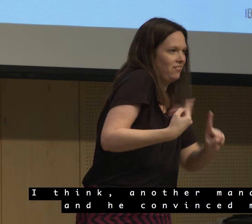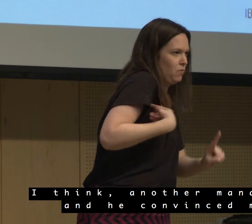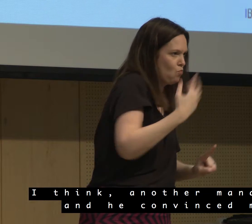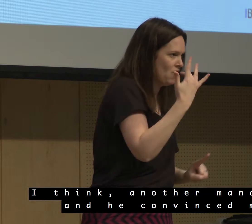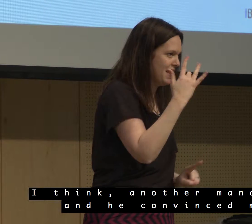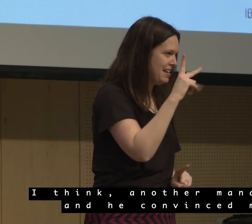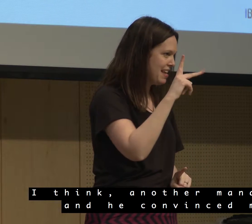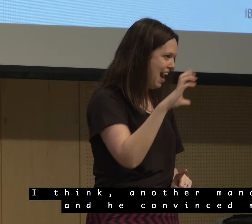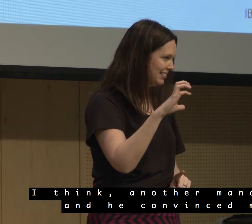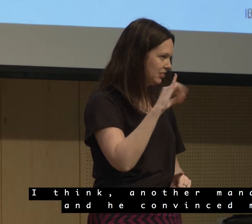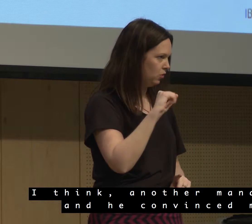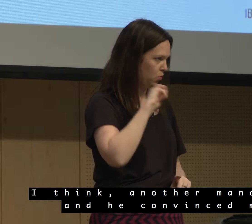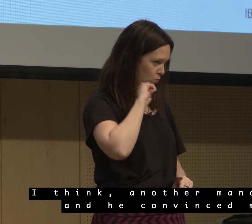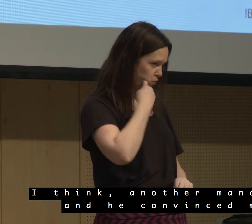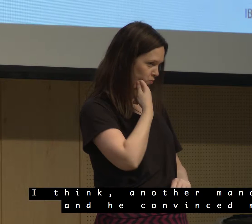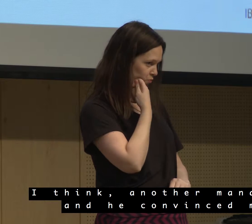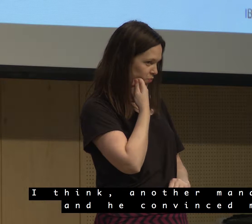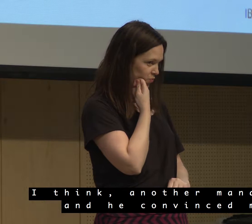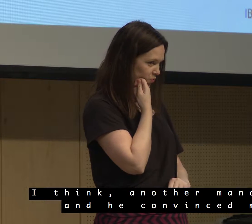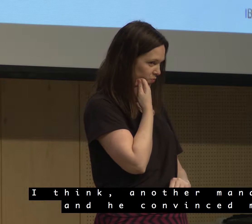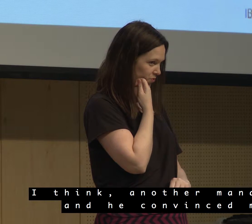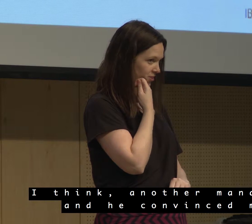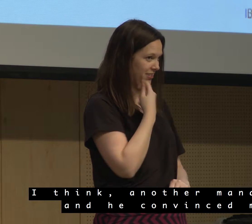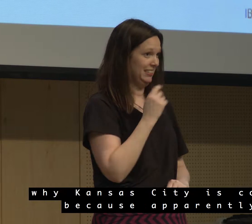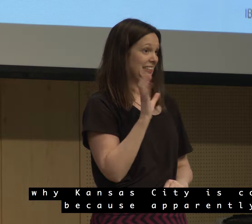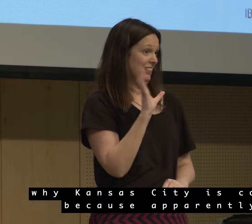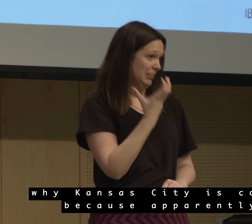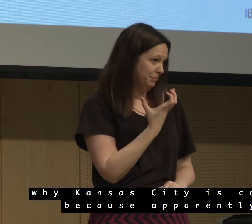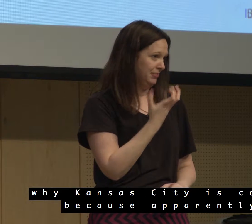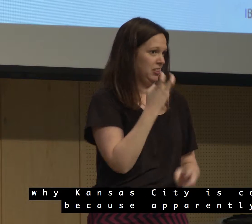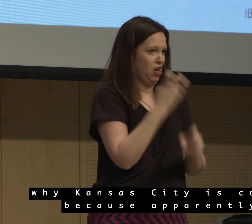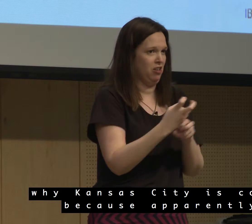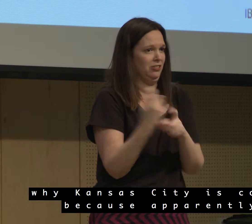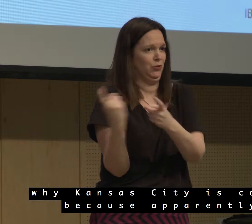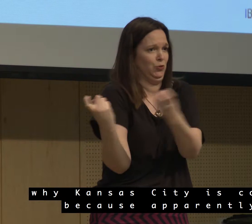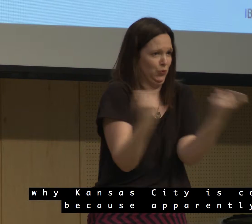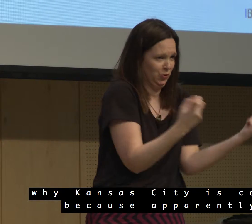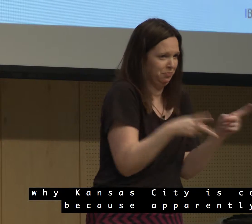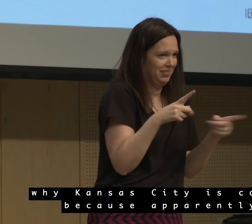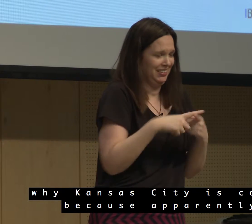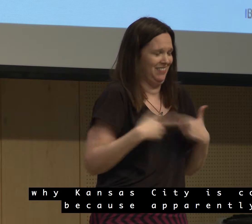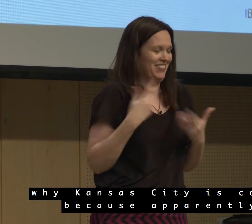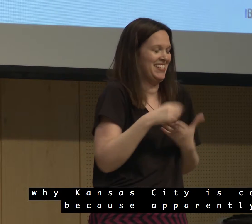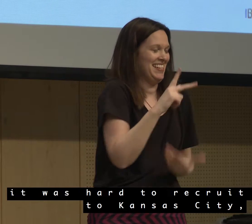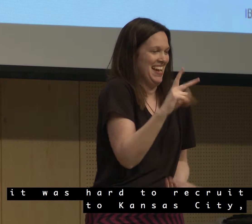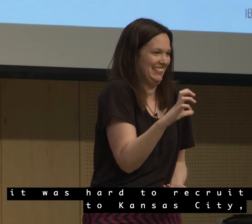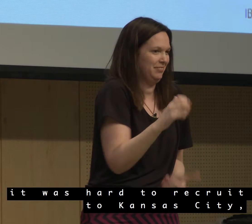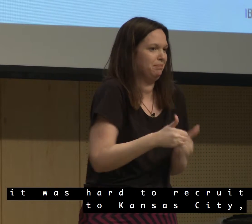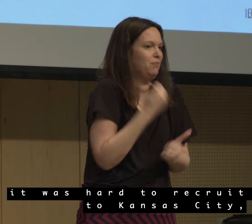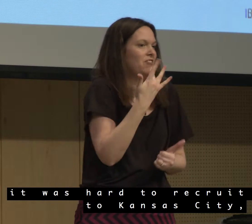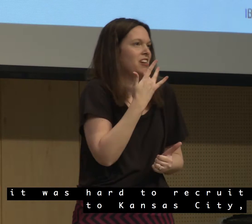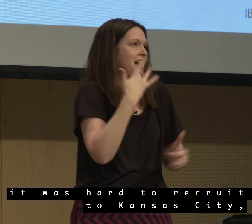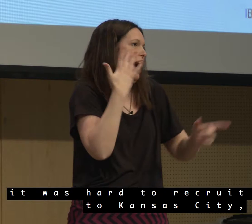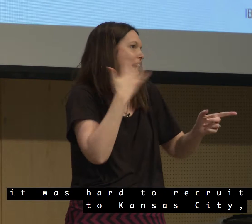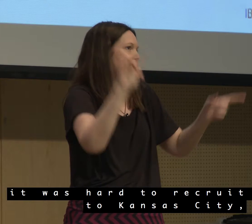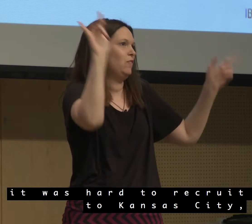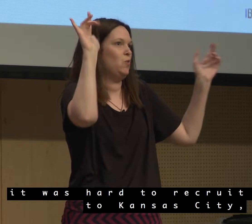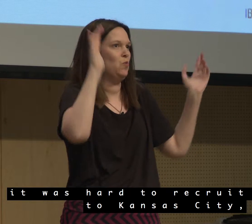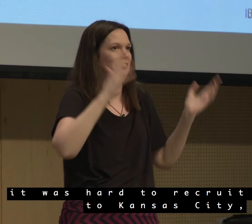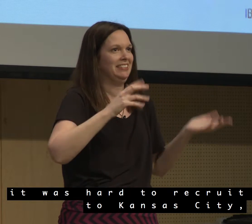think, another manager, and he convinced me why Kansas City is cool, because apparently it was hard to recruit people